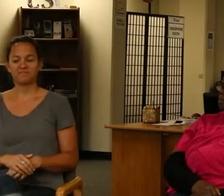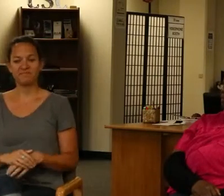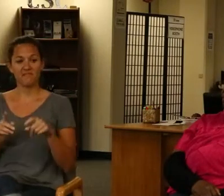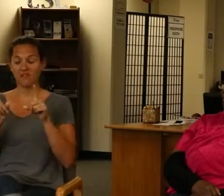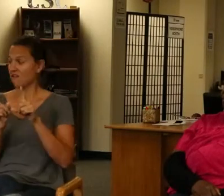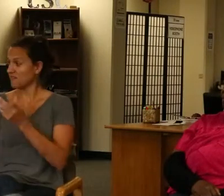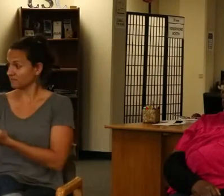language.